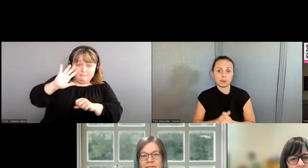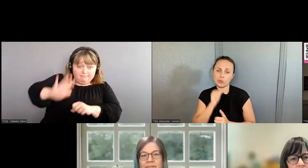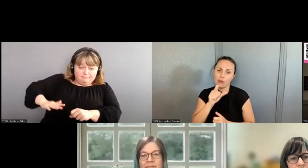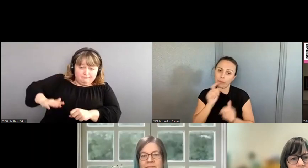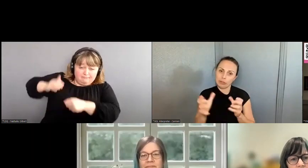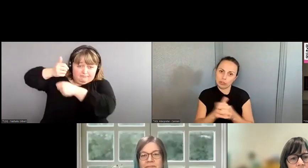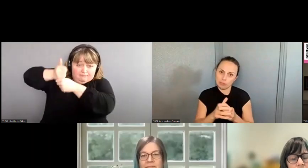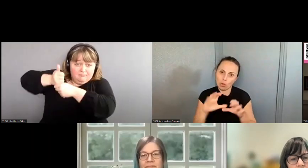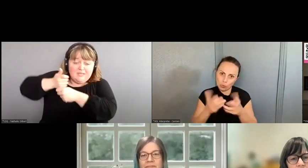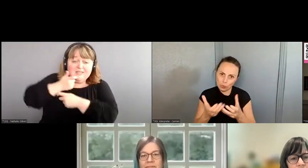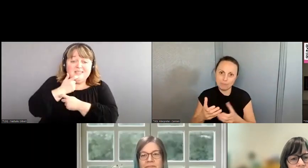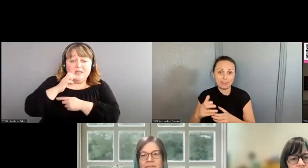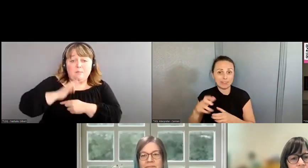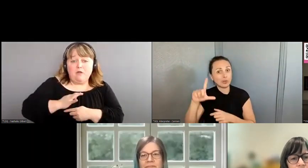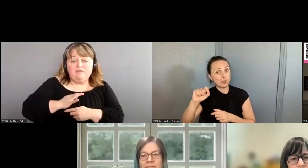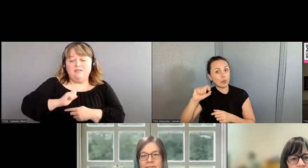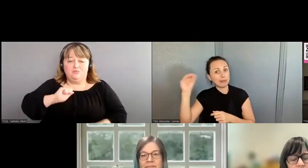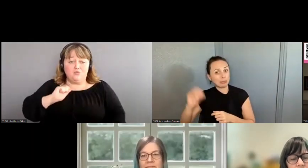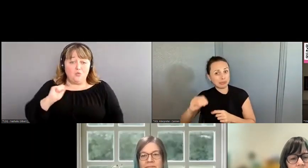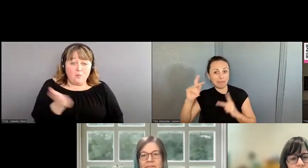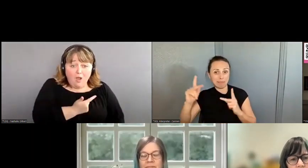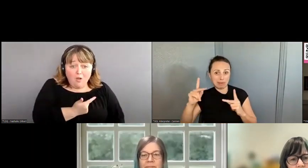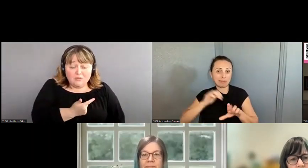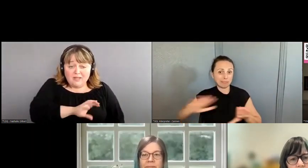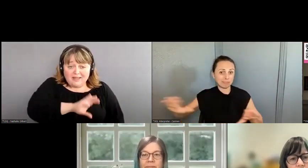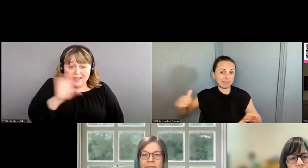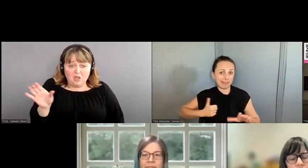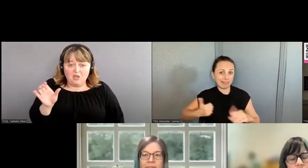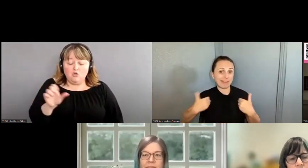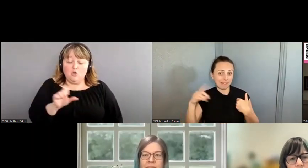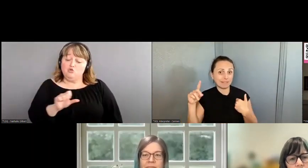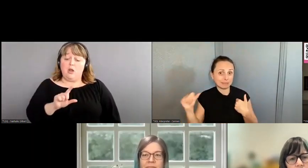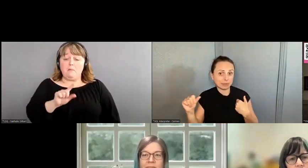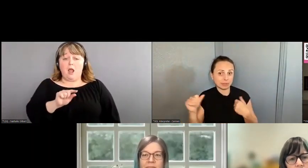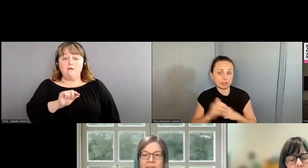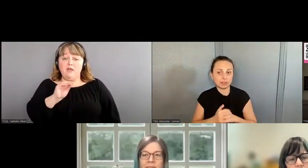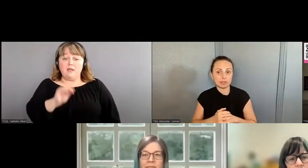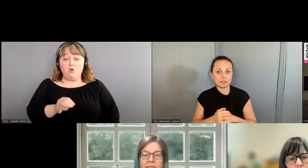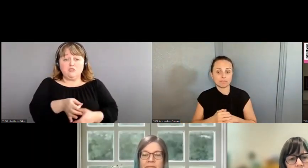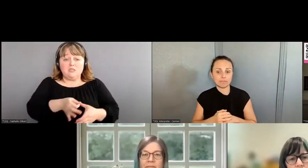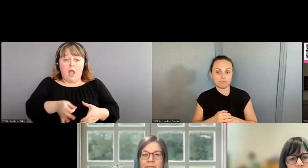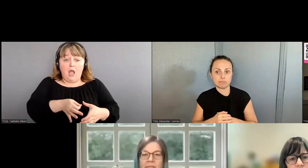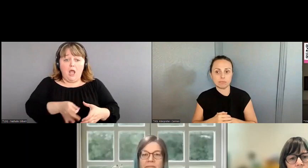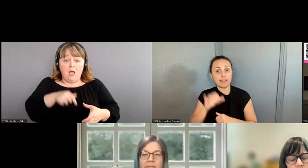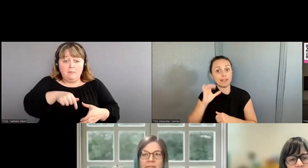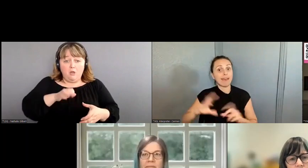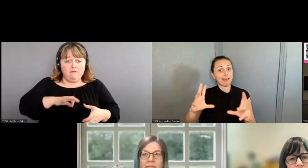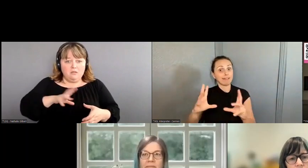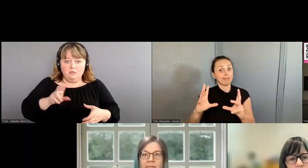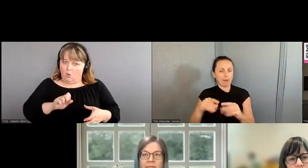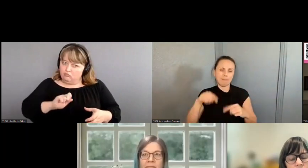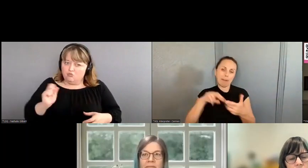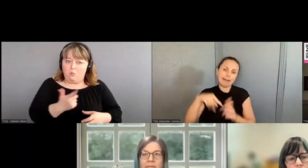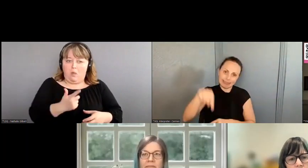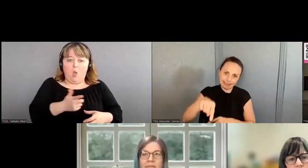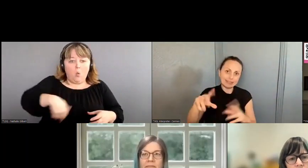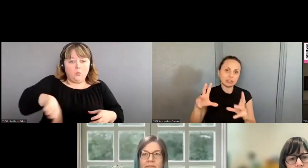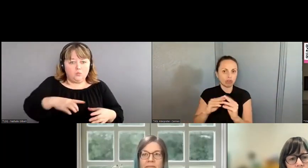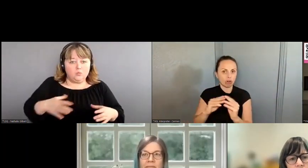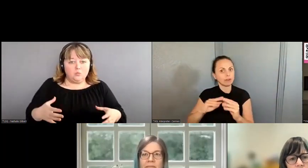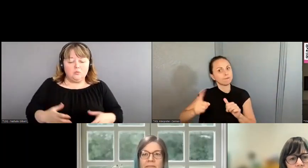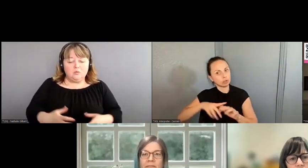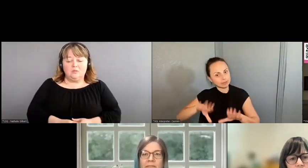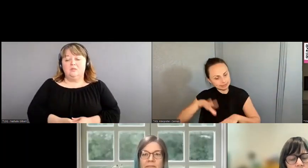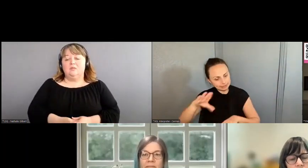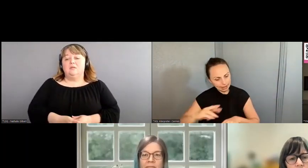of the population that have any type of disability. So I think that conference, or this conference here, is a first step